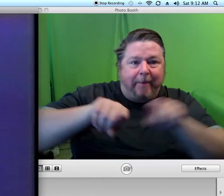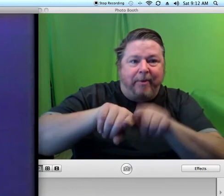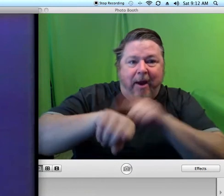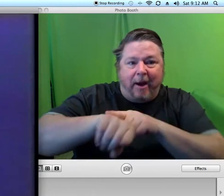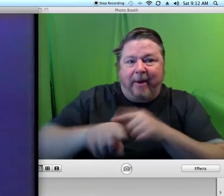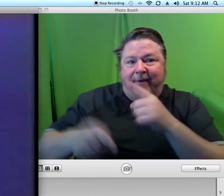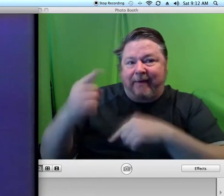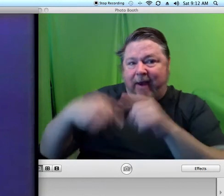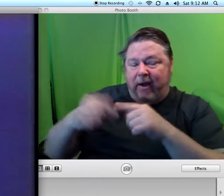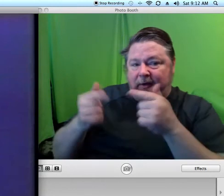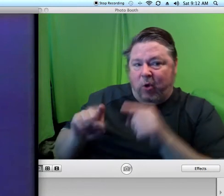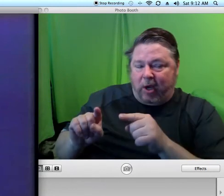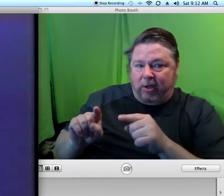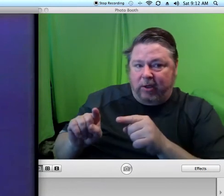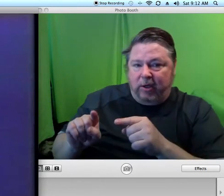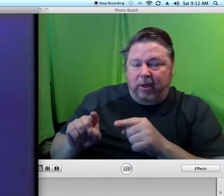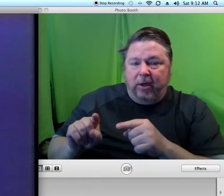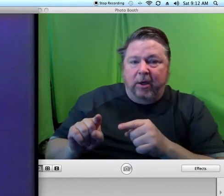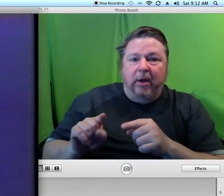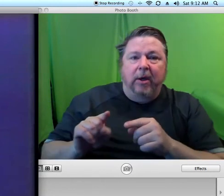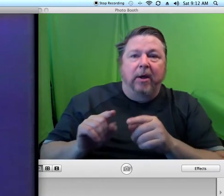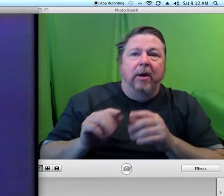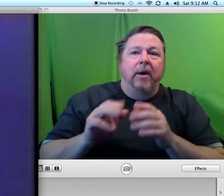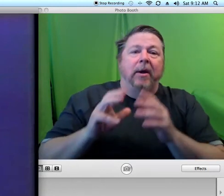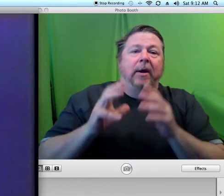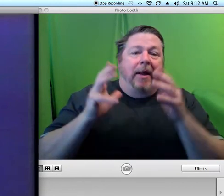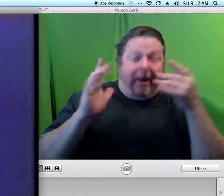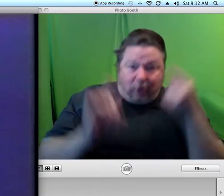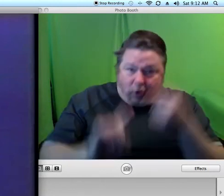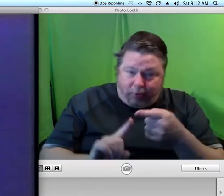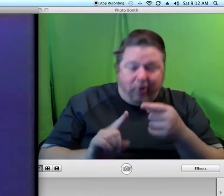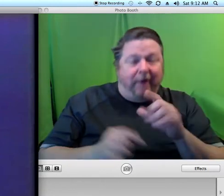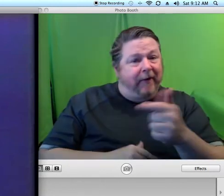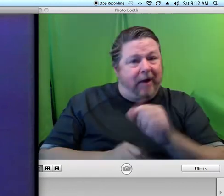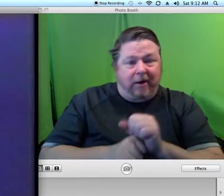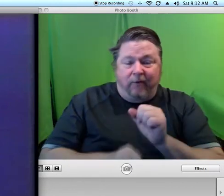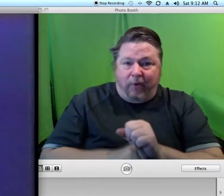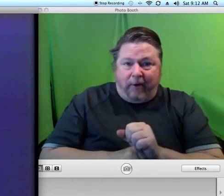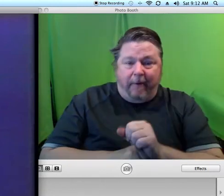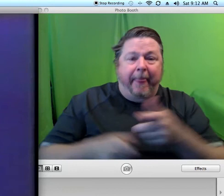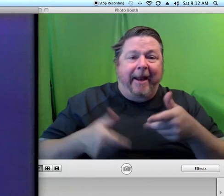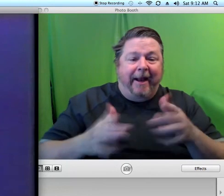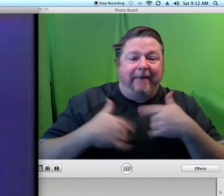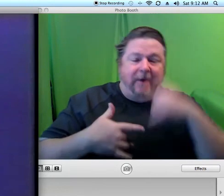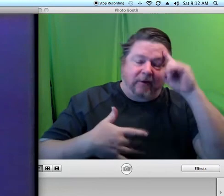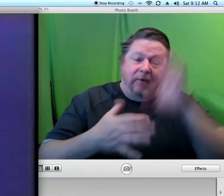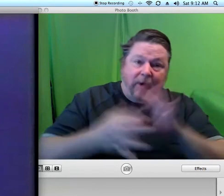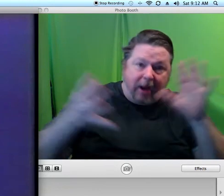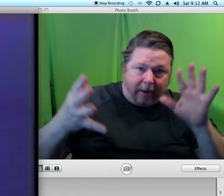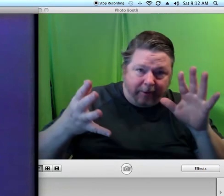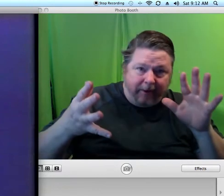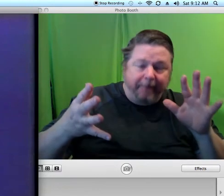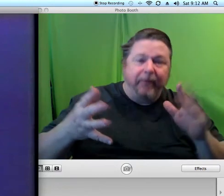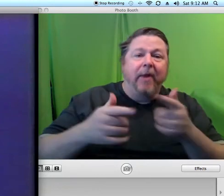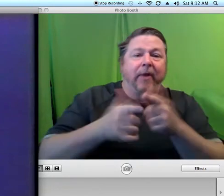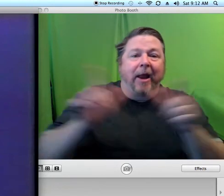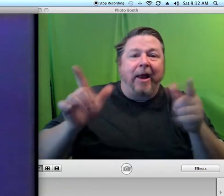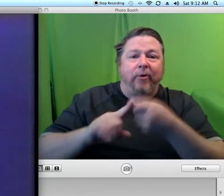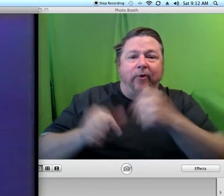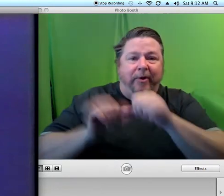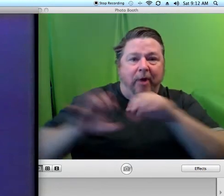same time as the signing's going on. That's the whole point of consecutive work. It lets us free up